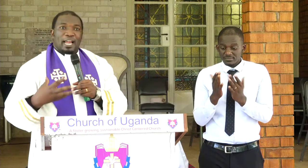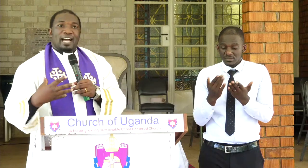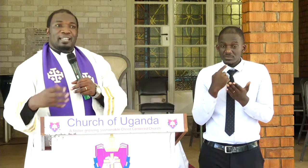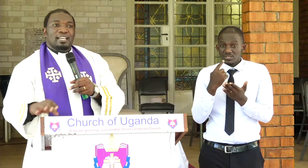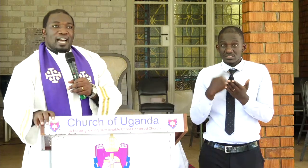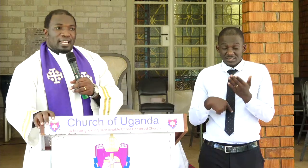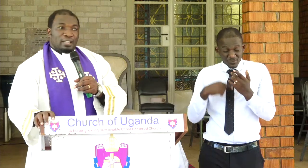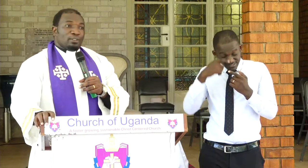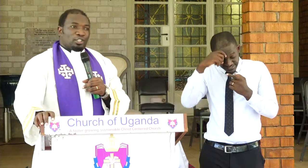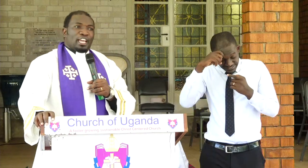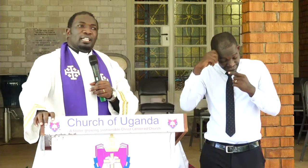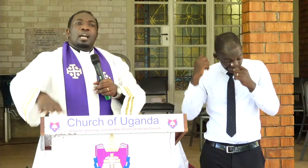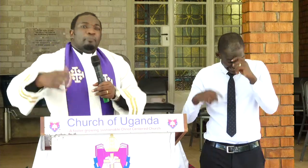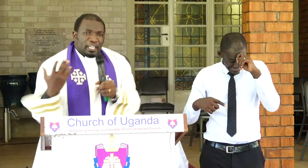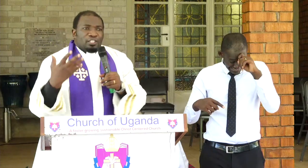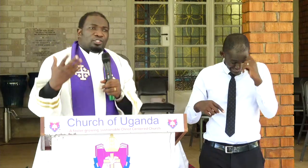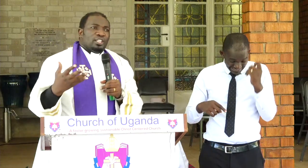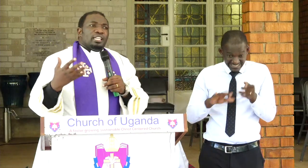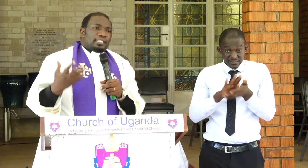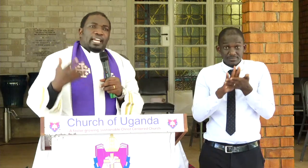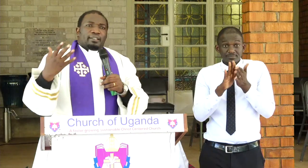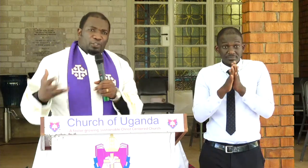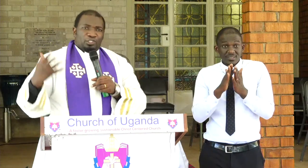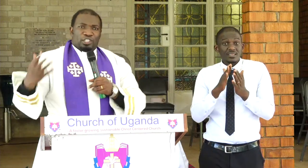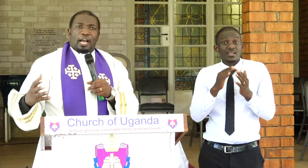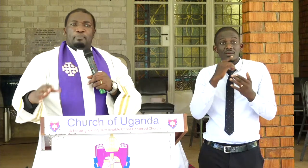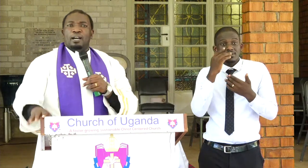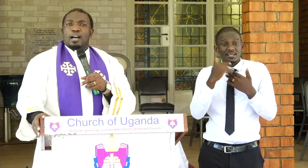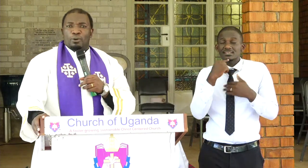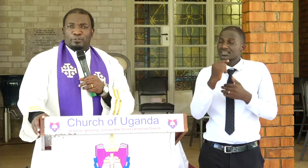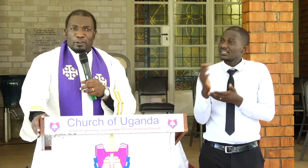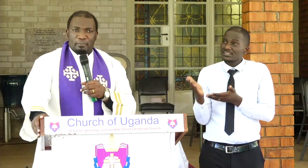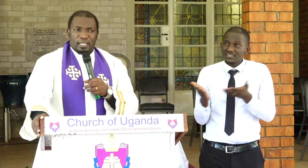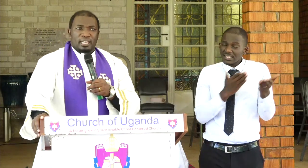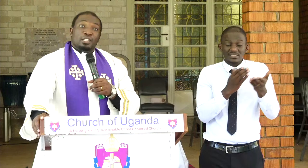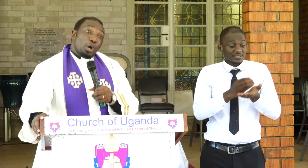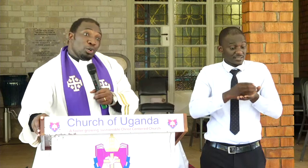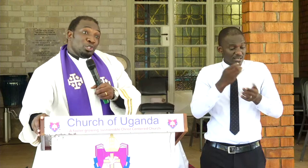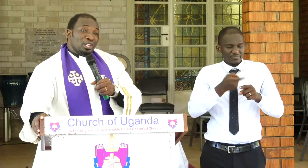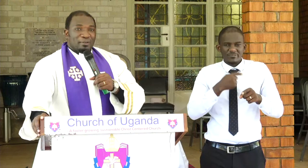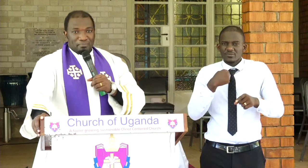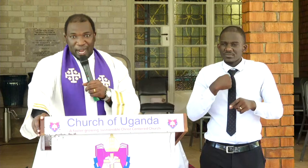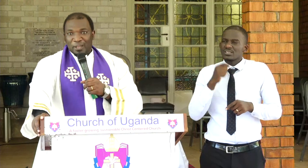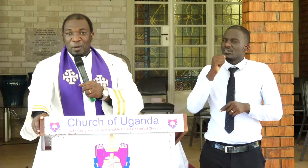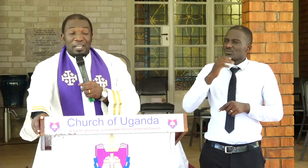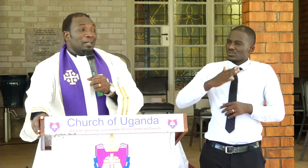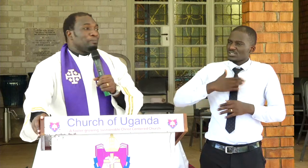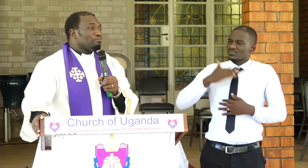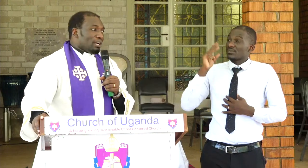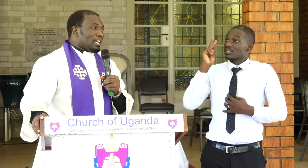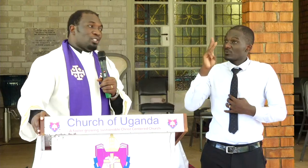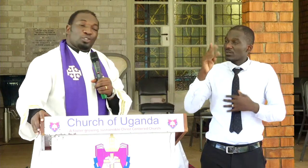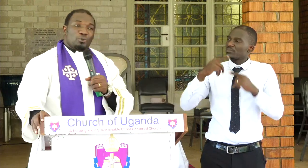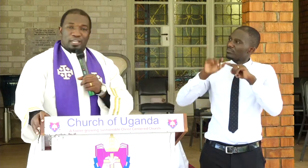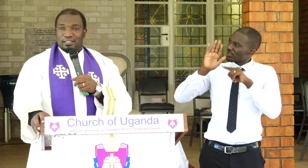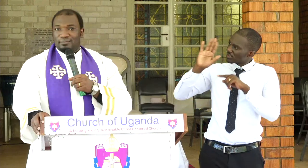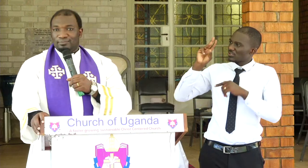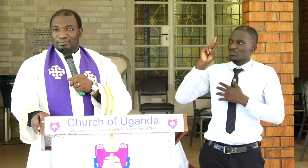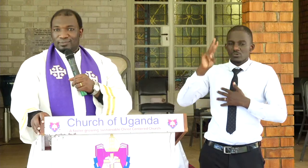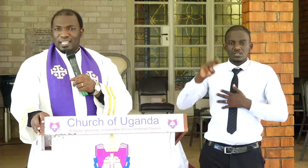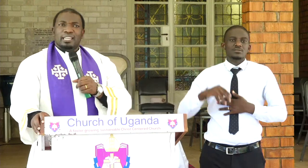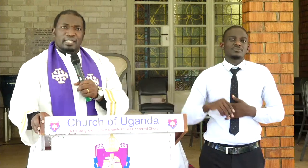sweat blood. And he was saying, please take this cup away from me, not my will, but as your